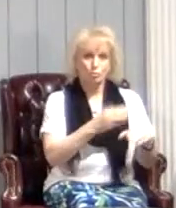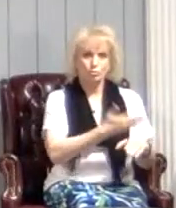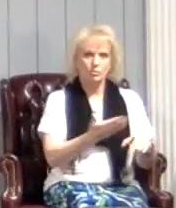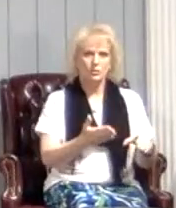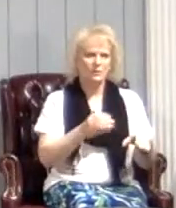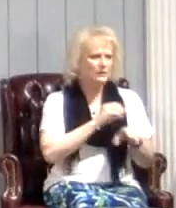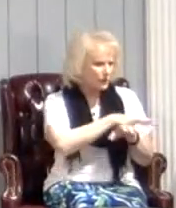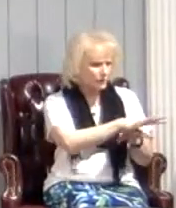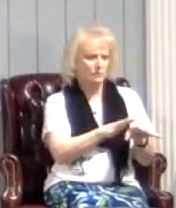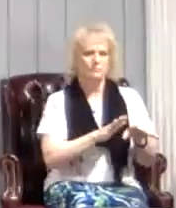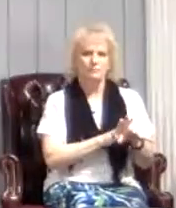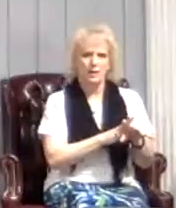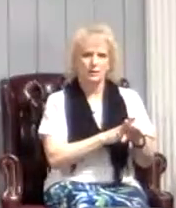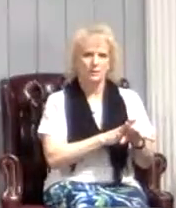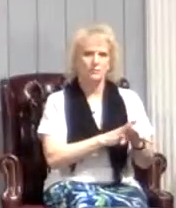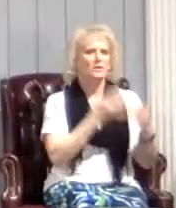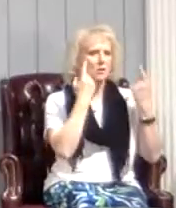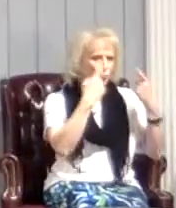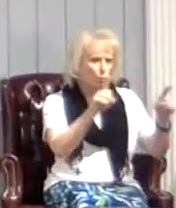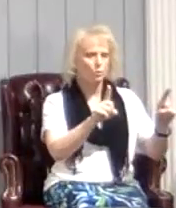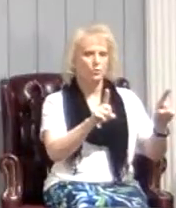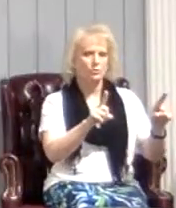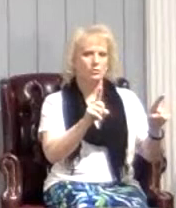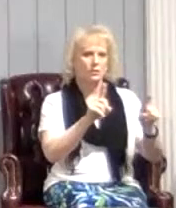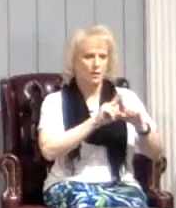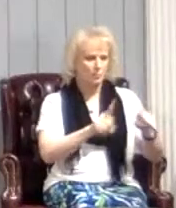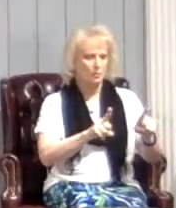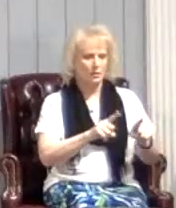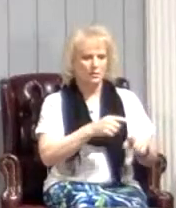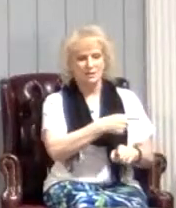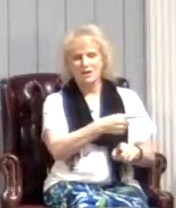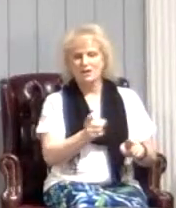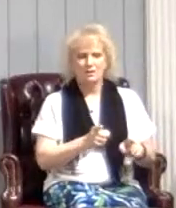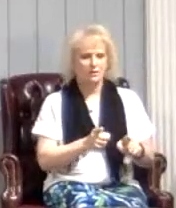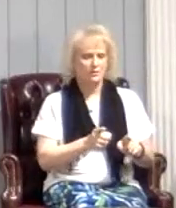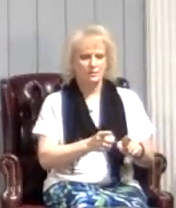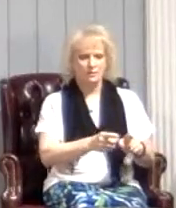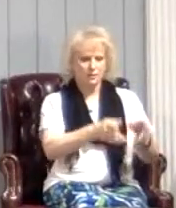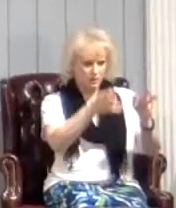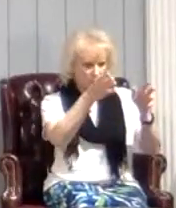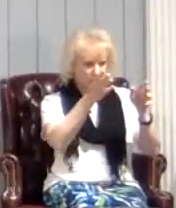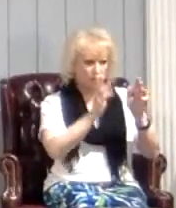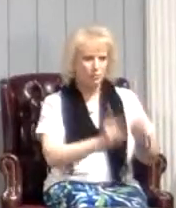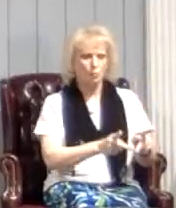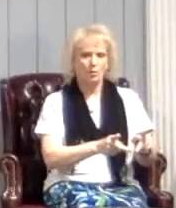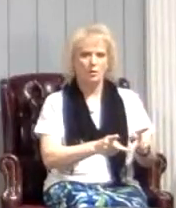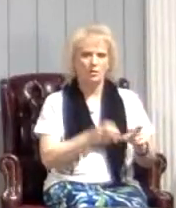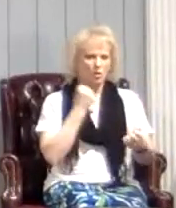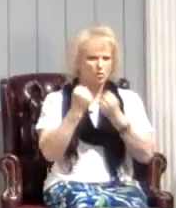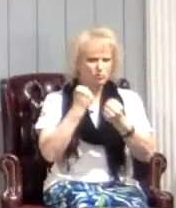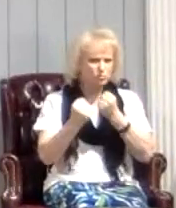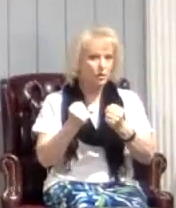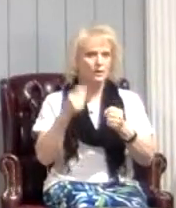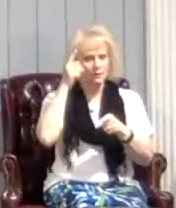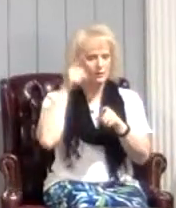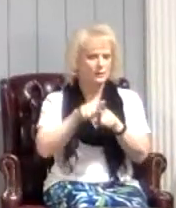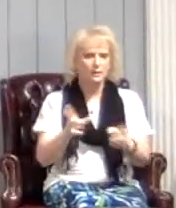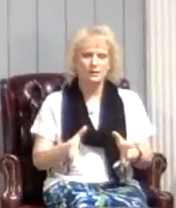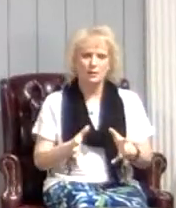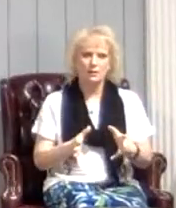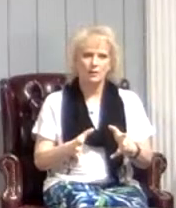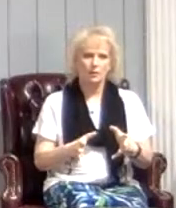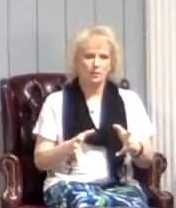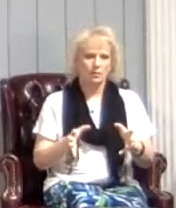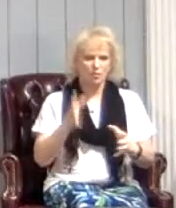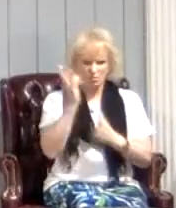effective. They do something that works, but they're not the one who fights the enemy. They're not the one who defeats